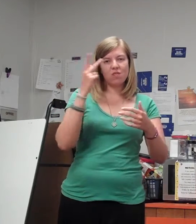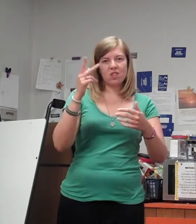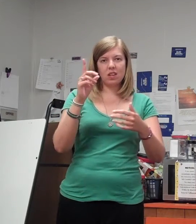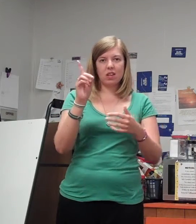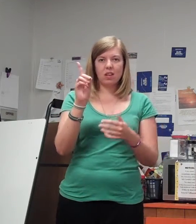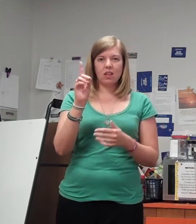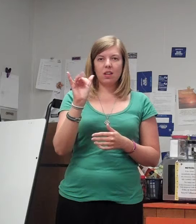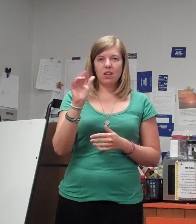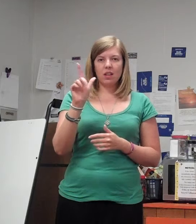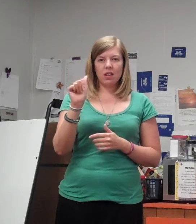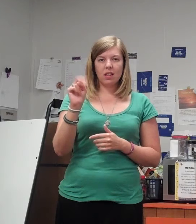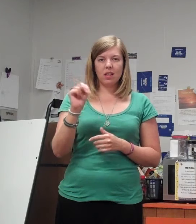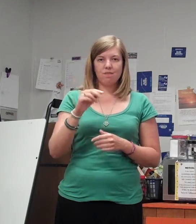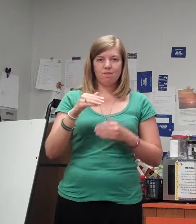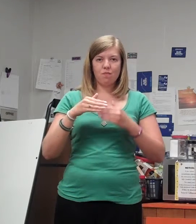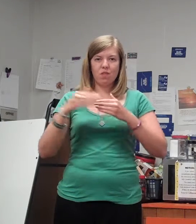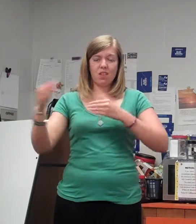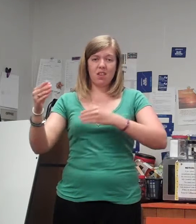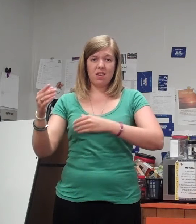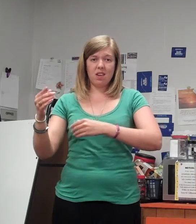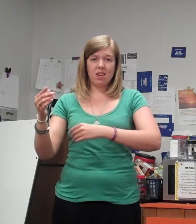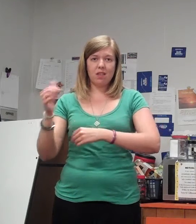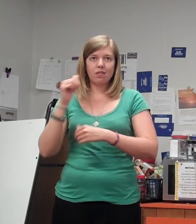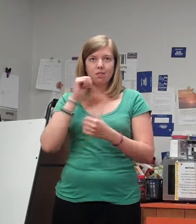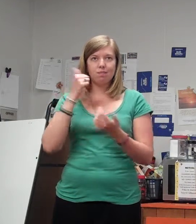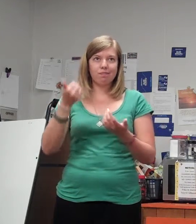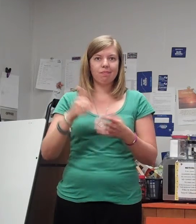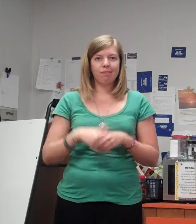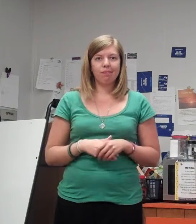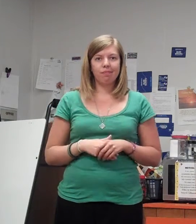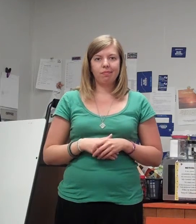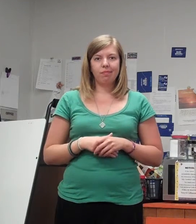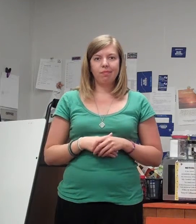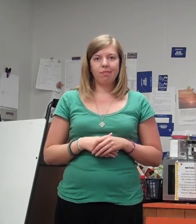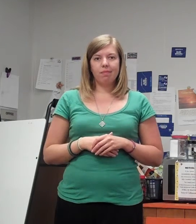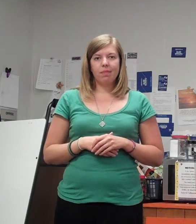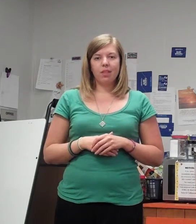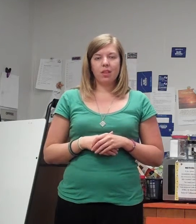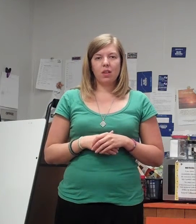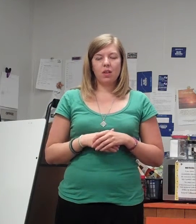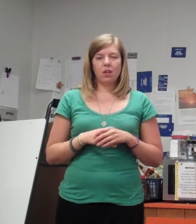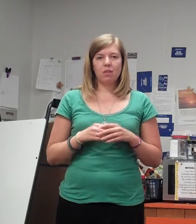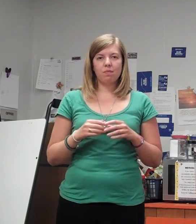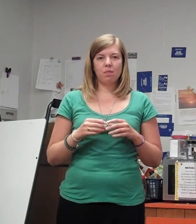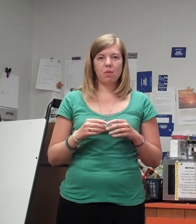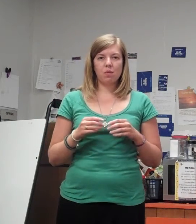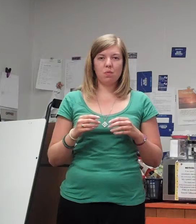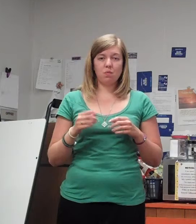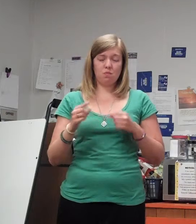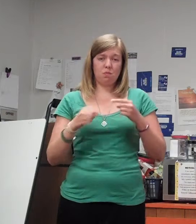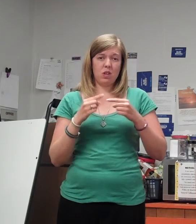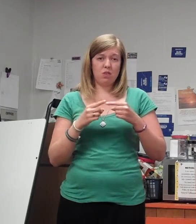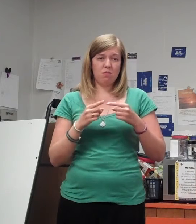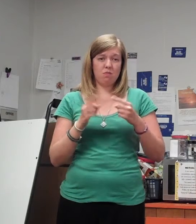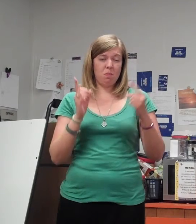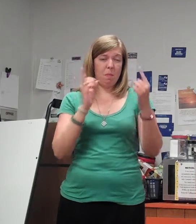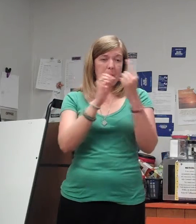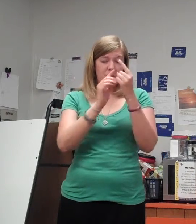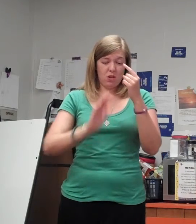you go in to meet the child that you're going to adopt, you go into a government office, which basically has